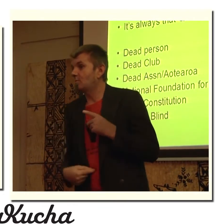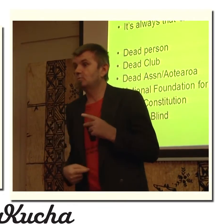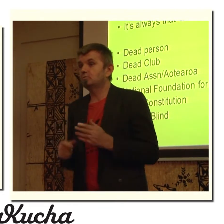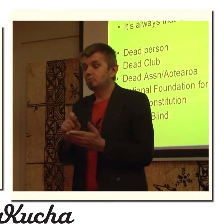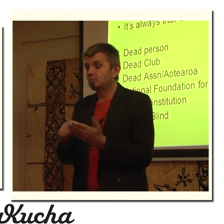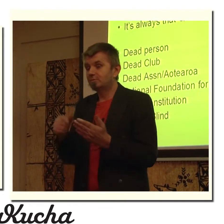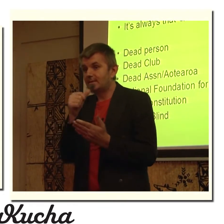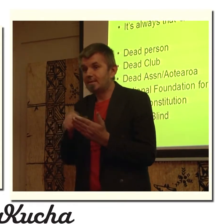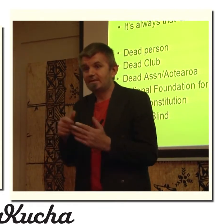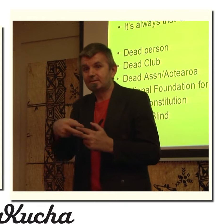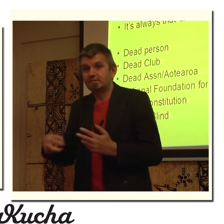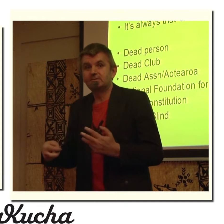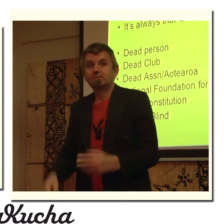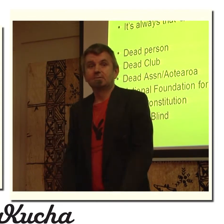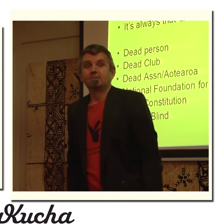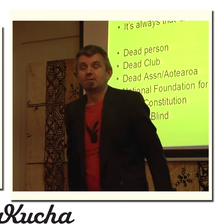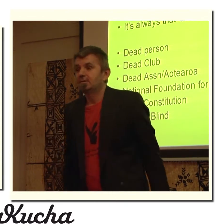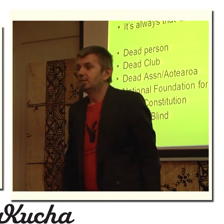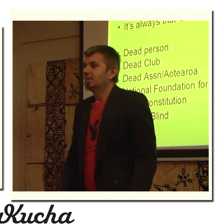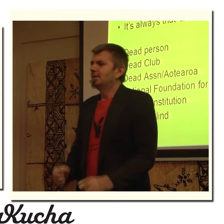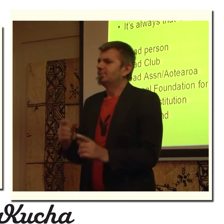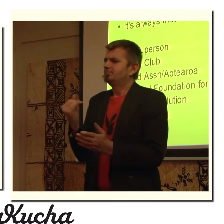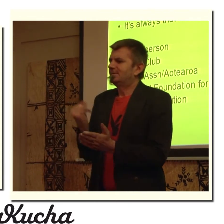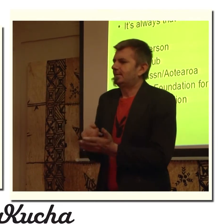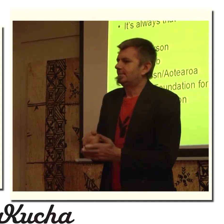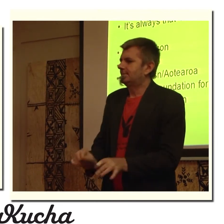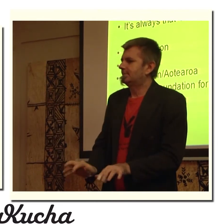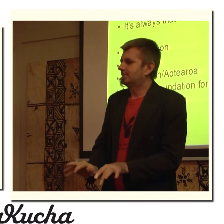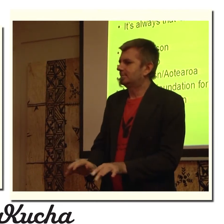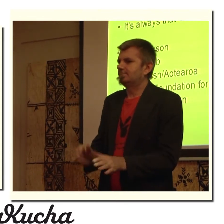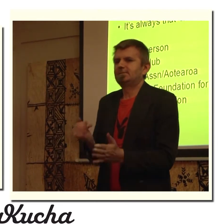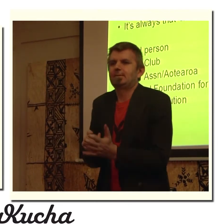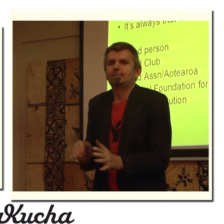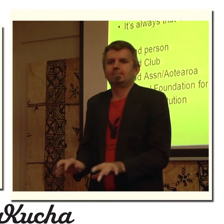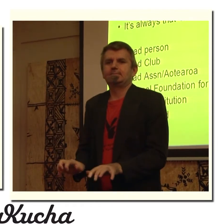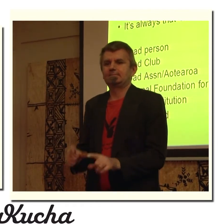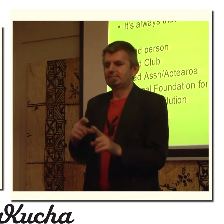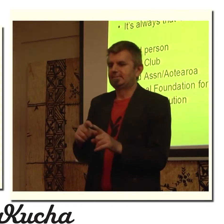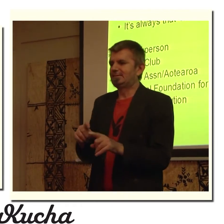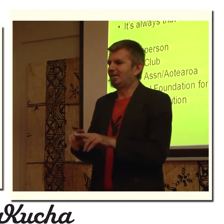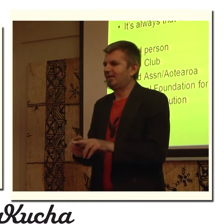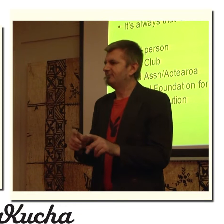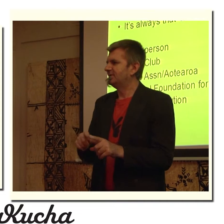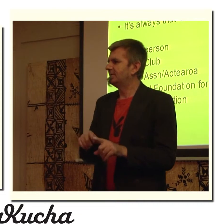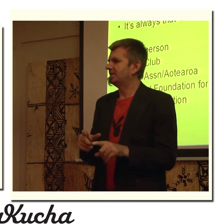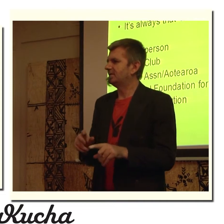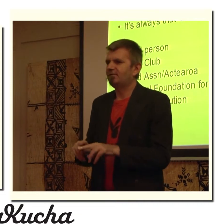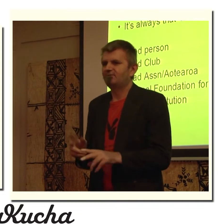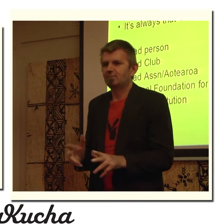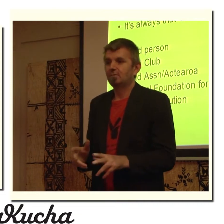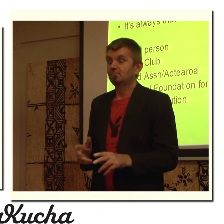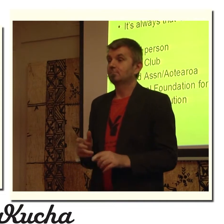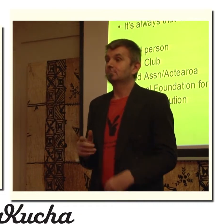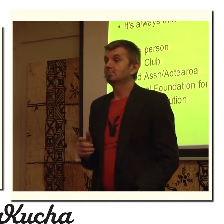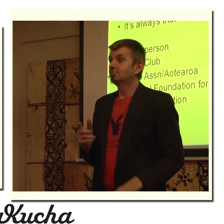Sorry. Where the next to, sometimes it's easy enough to make a mistake. Really easy. You know, you're typing away, and you know